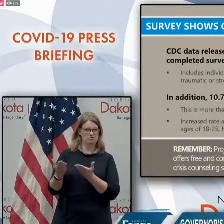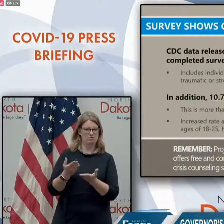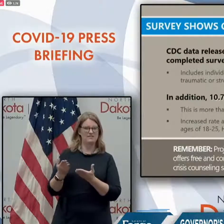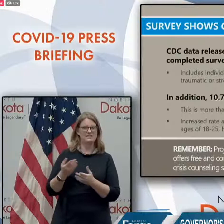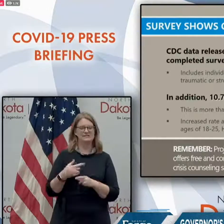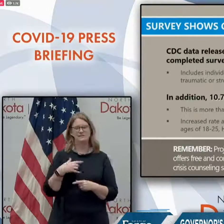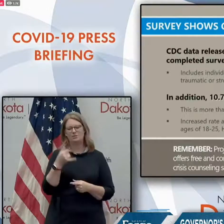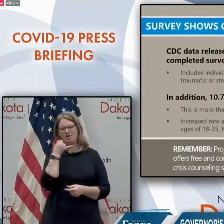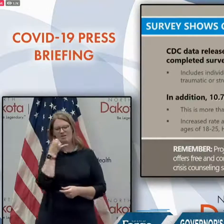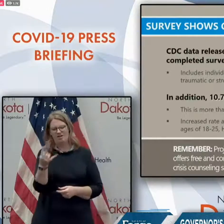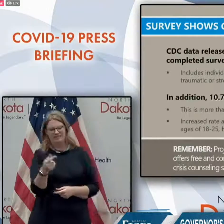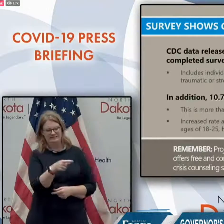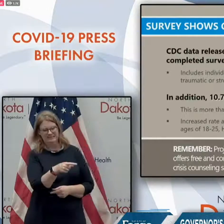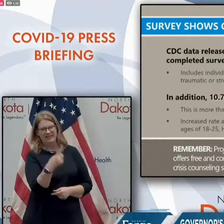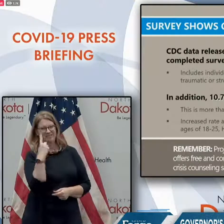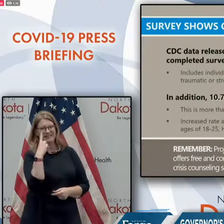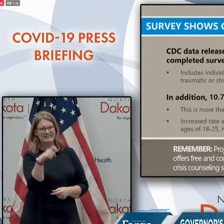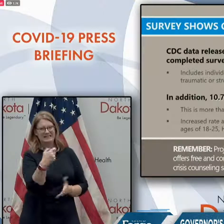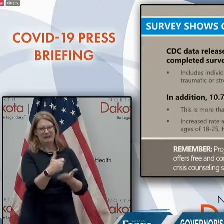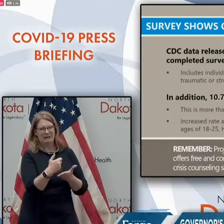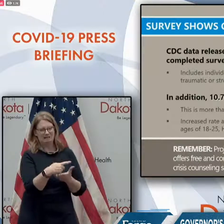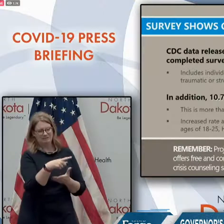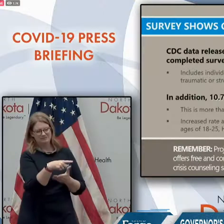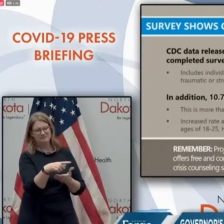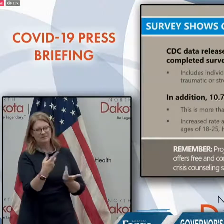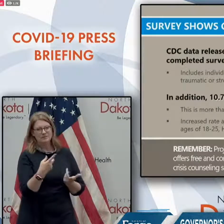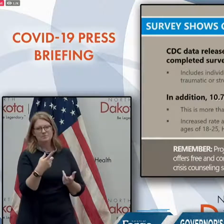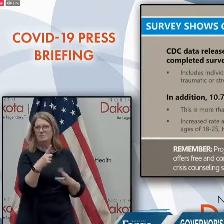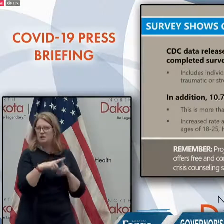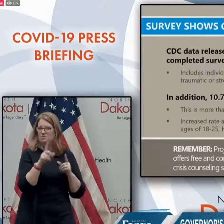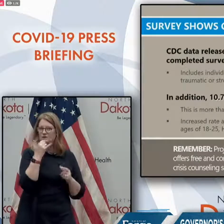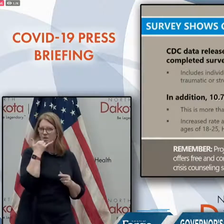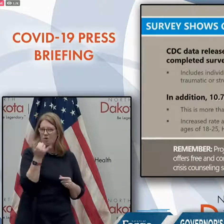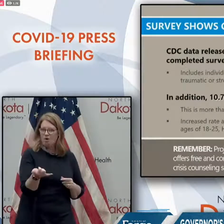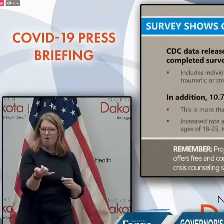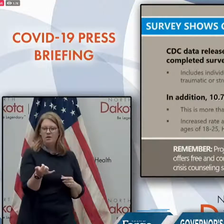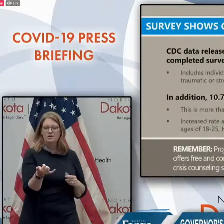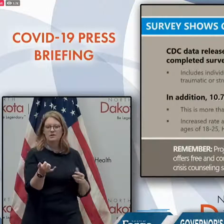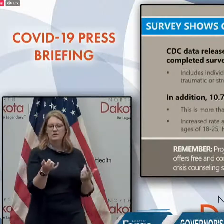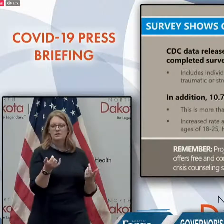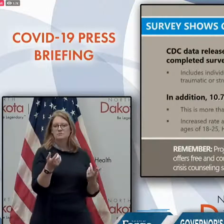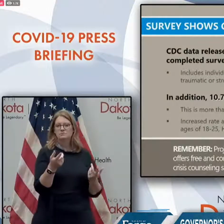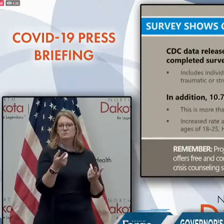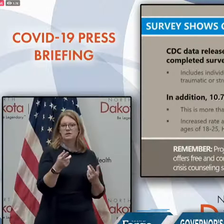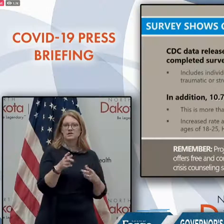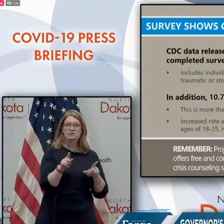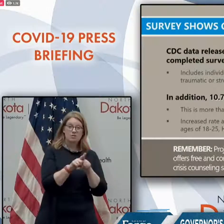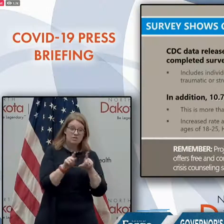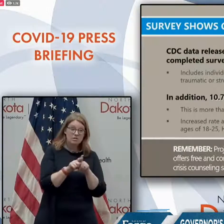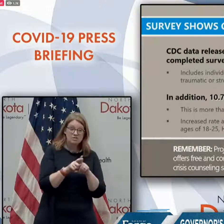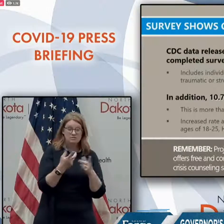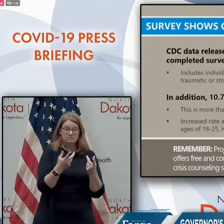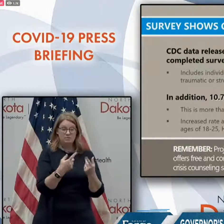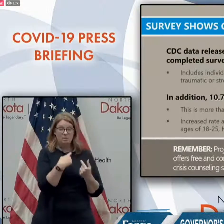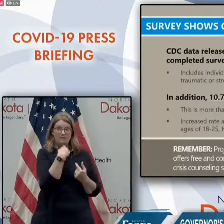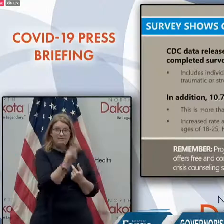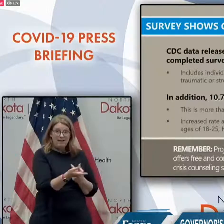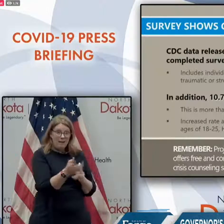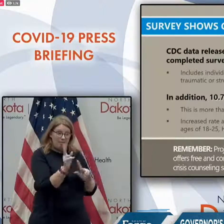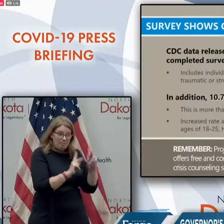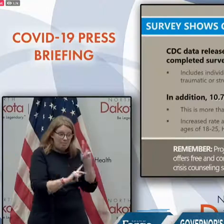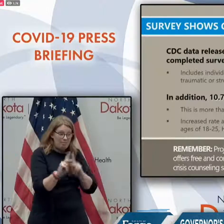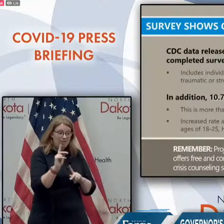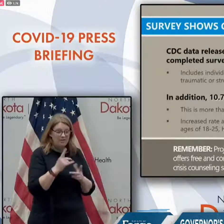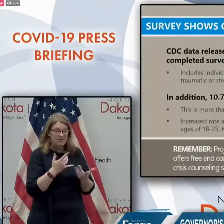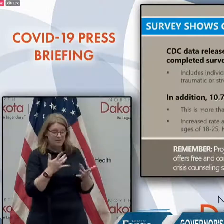loved ones, or you can encourage them to call directly. But again, for more resources on what to say to those people that you may be concerned